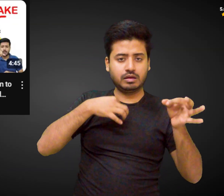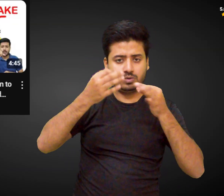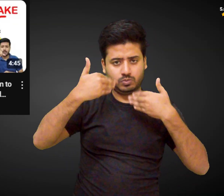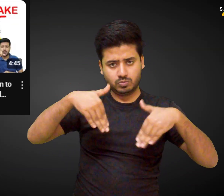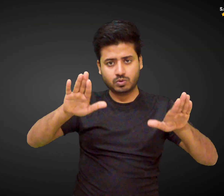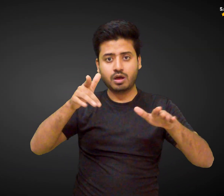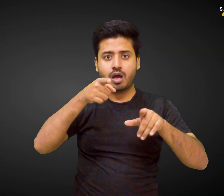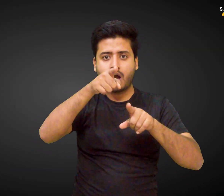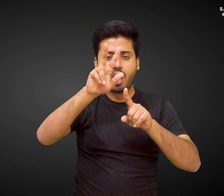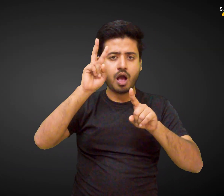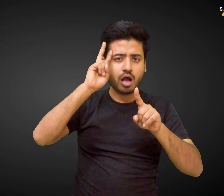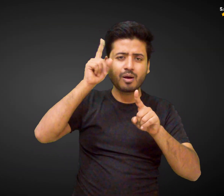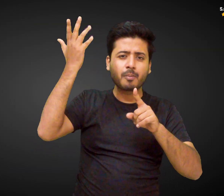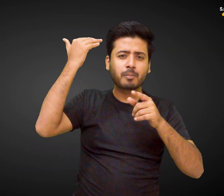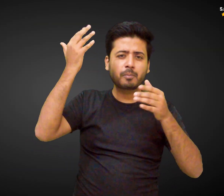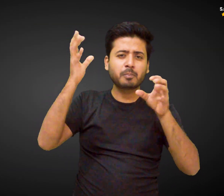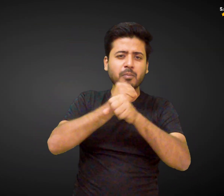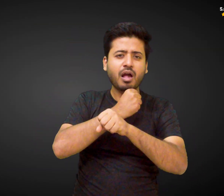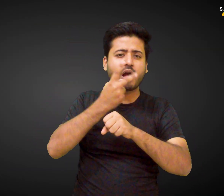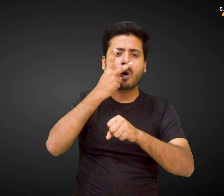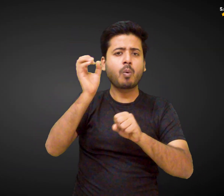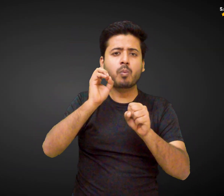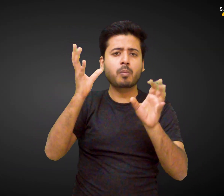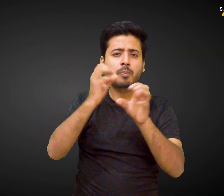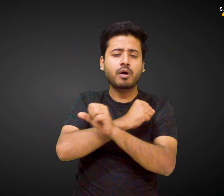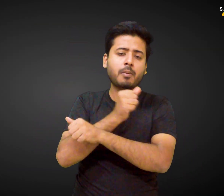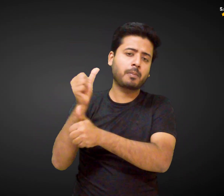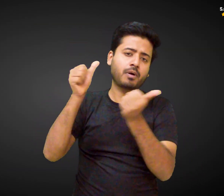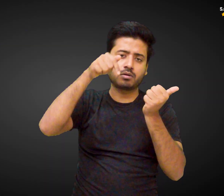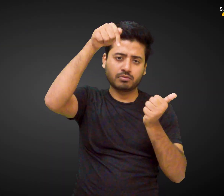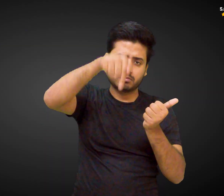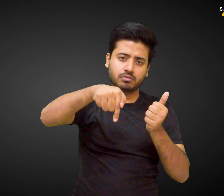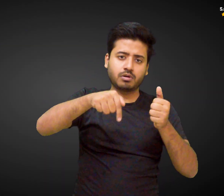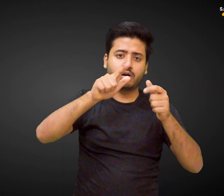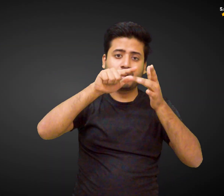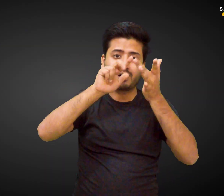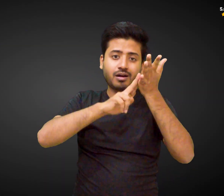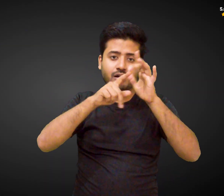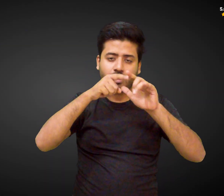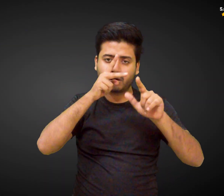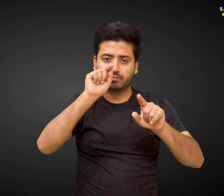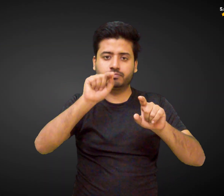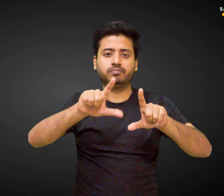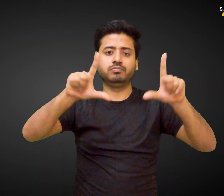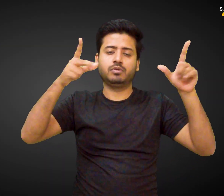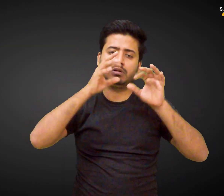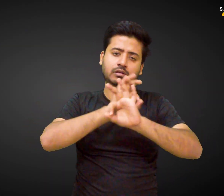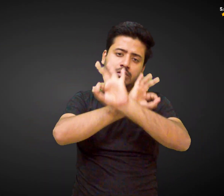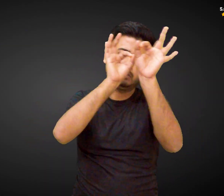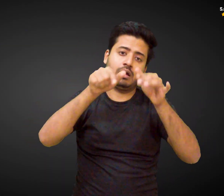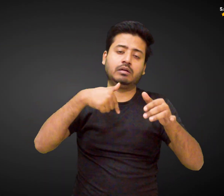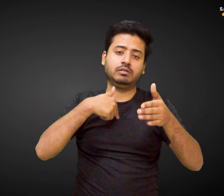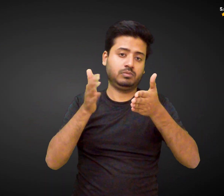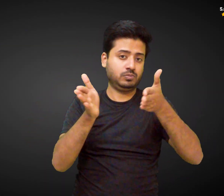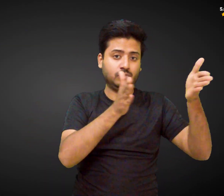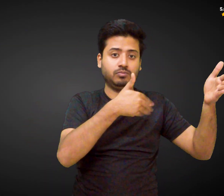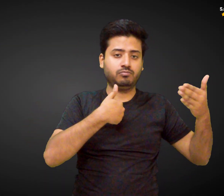stress. Olive oil, particularly extra virgin olive oil, EVOO, contains powerful antioxidants like polyphenols